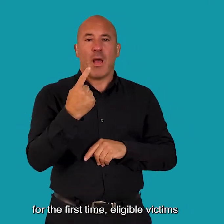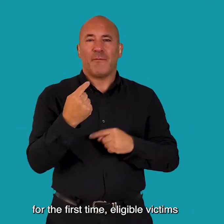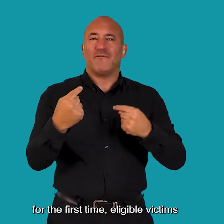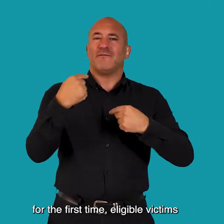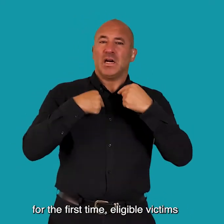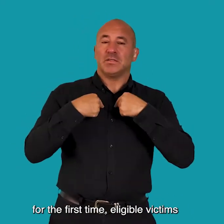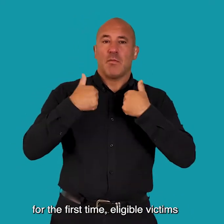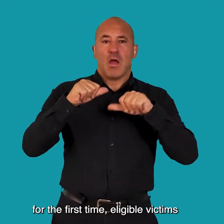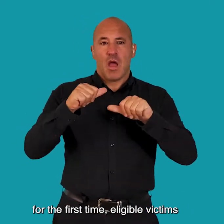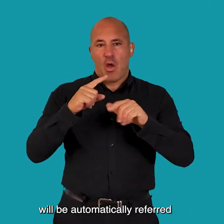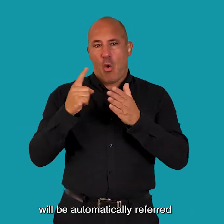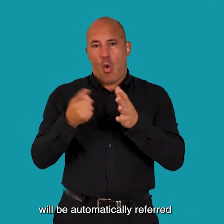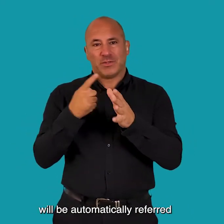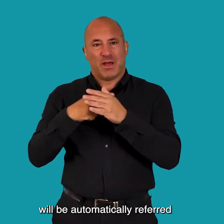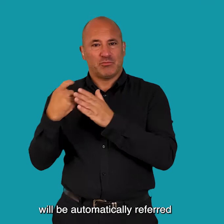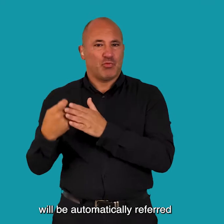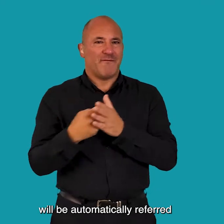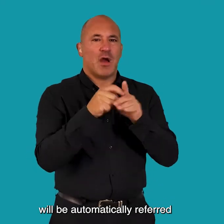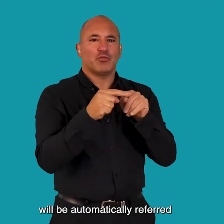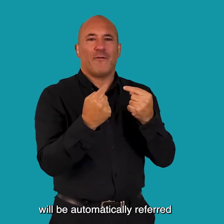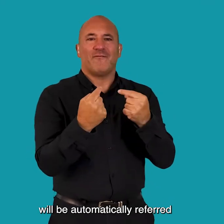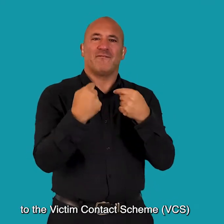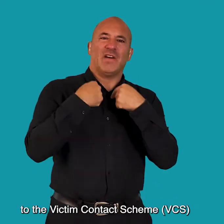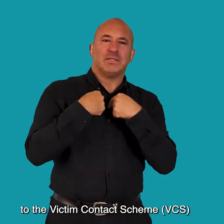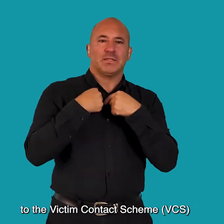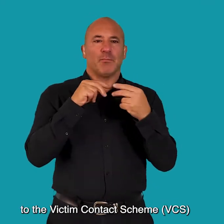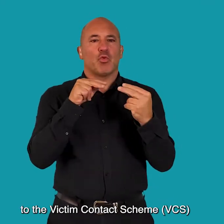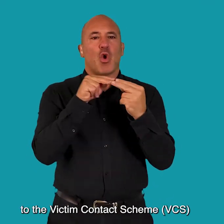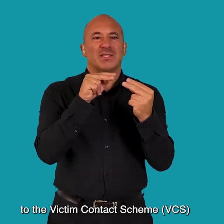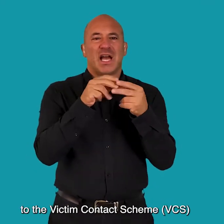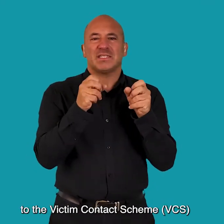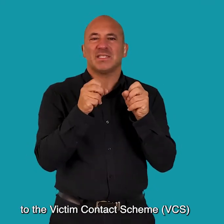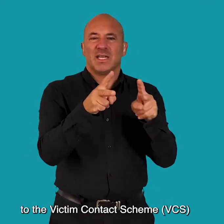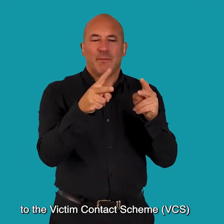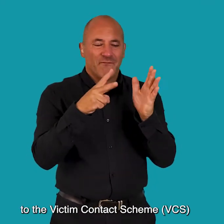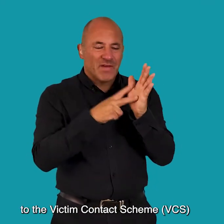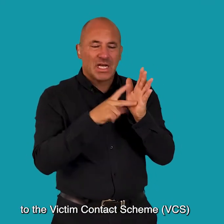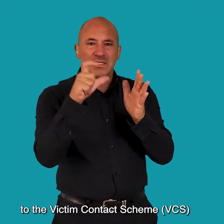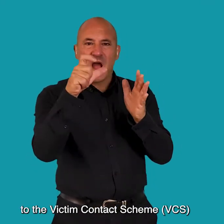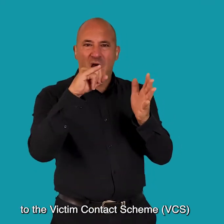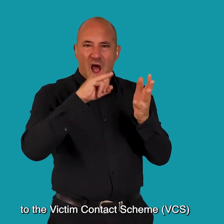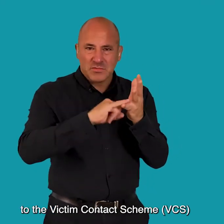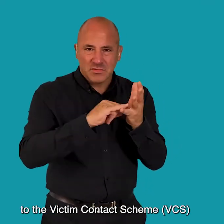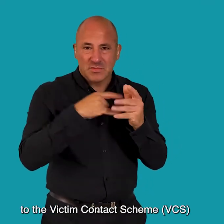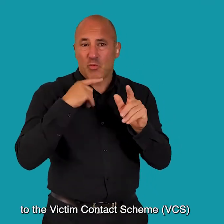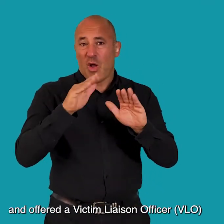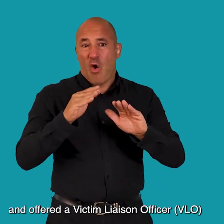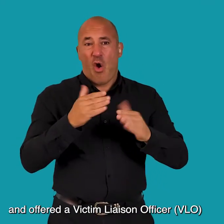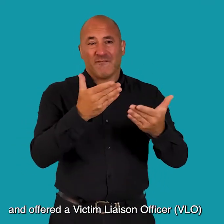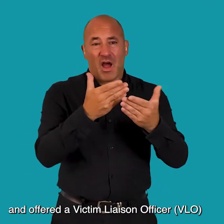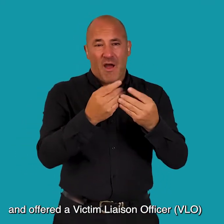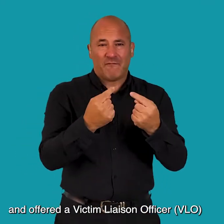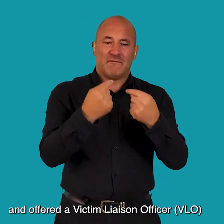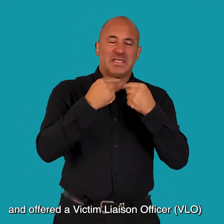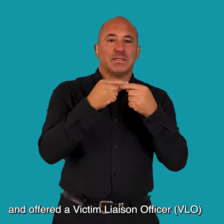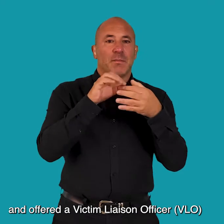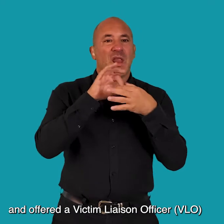eligible victims will be automatically referred to the Victim Contact Scheme, VCS, and offered a Victim Liaison